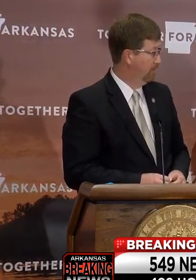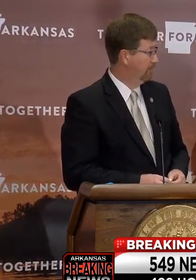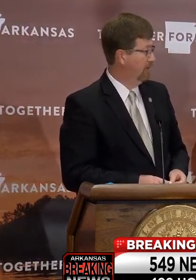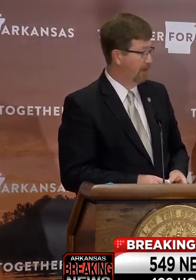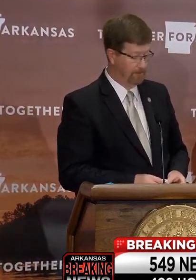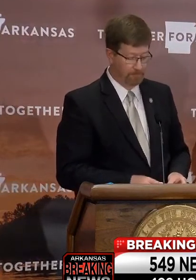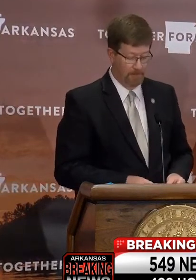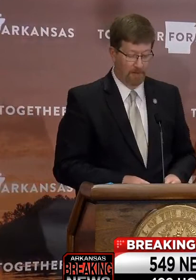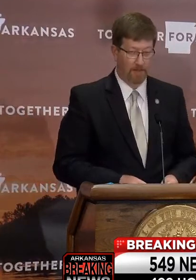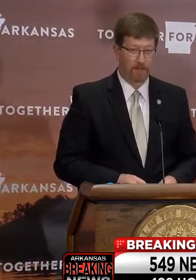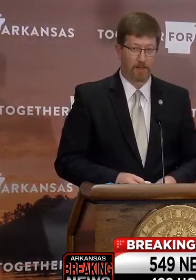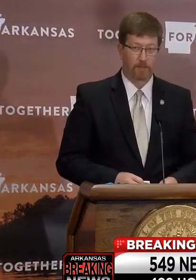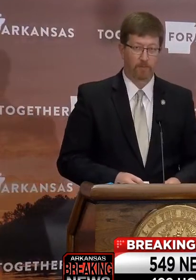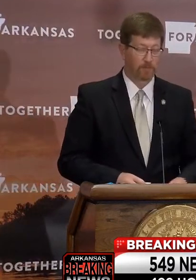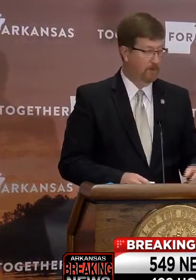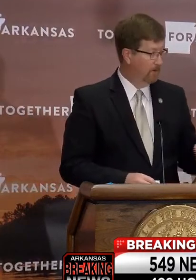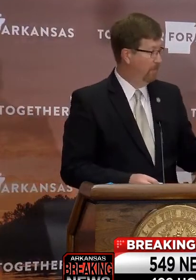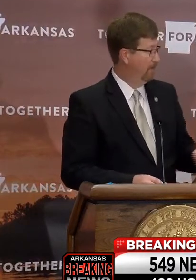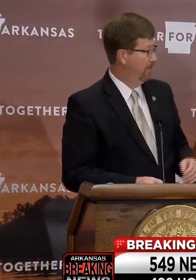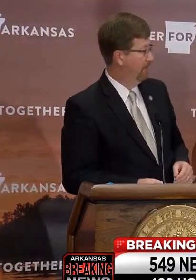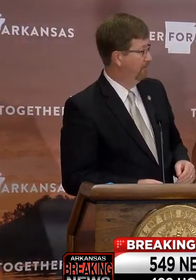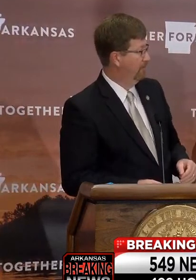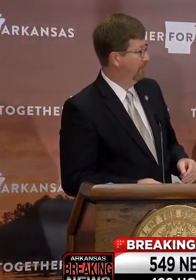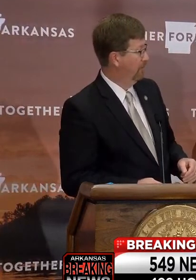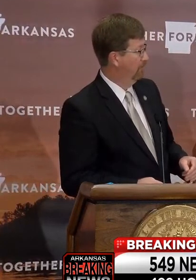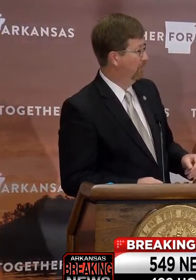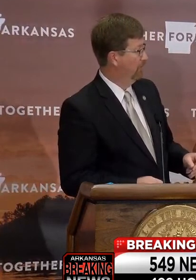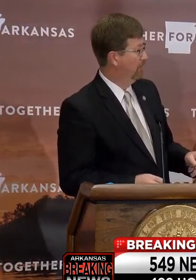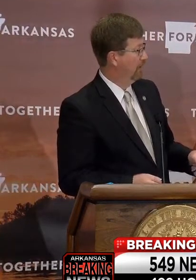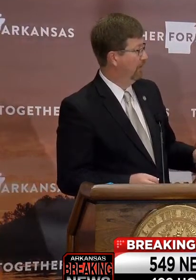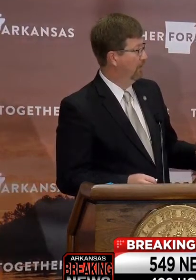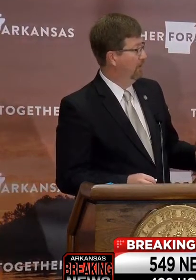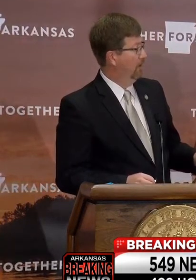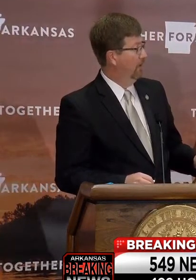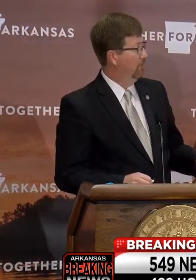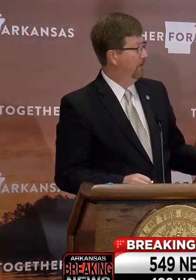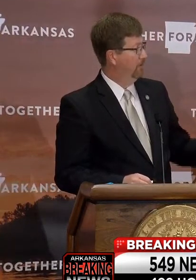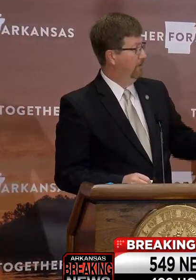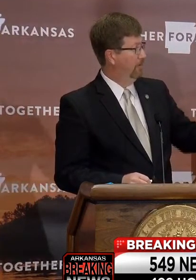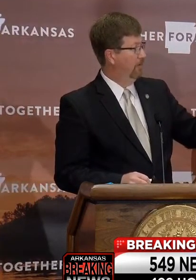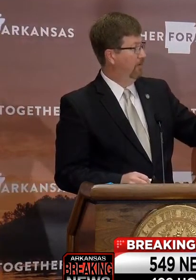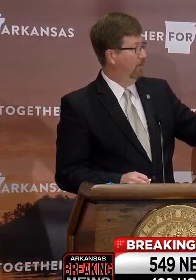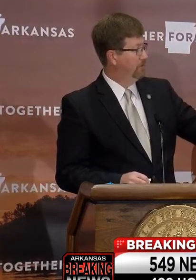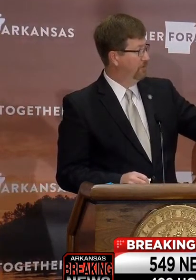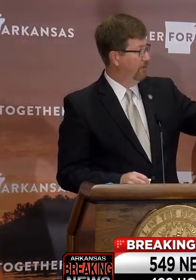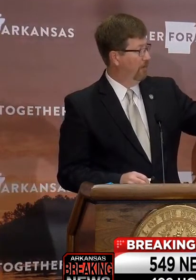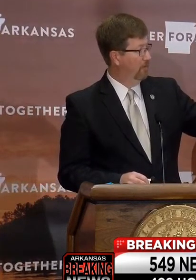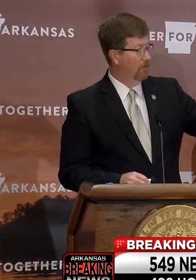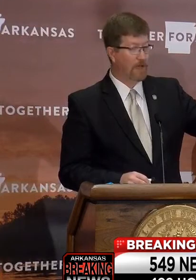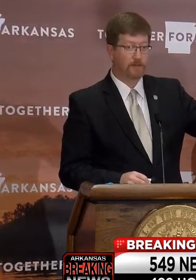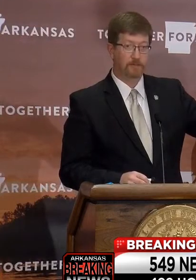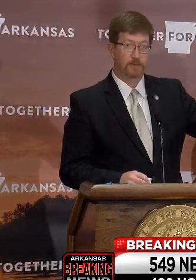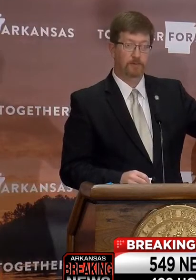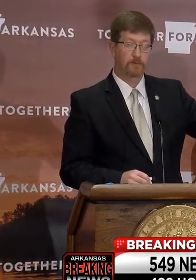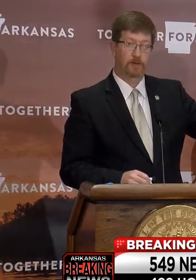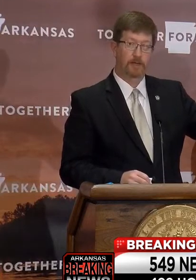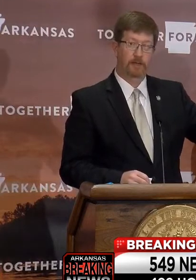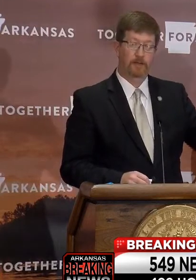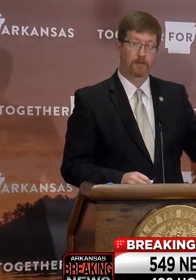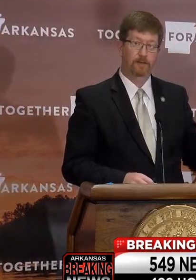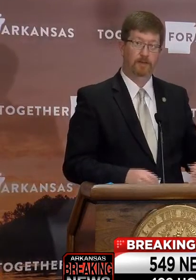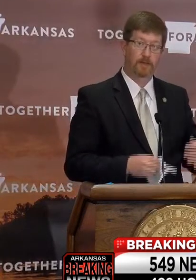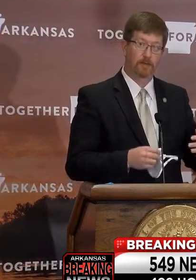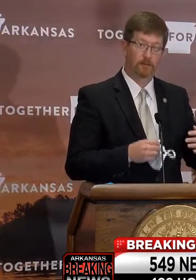have released today. We'll talk about that in a little bit more detail, but what you see on the right of the